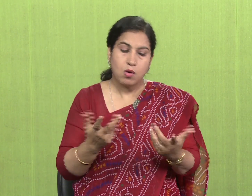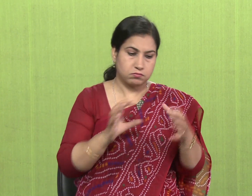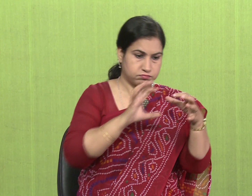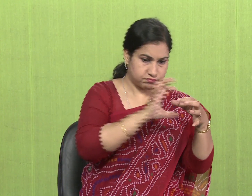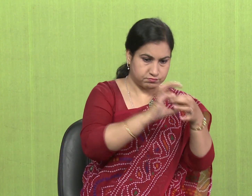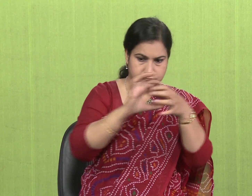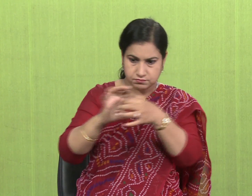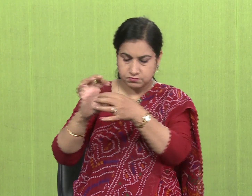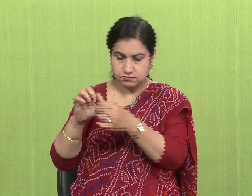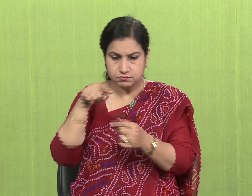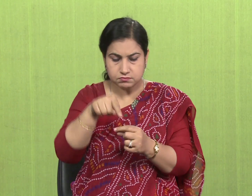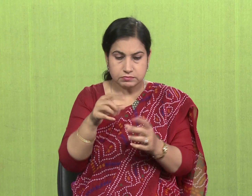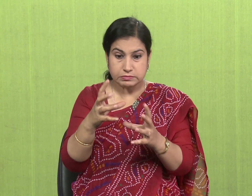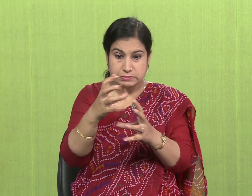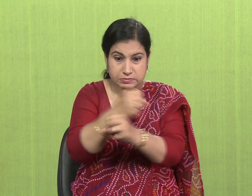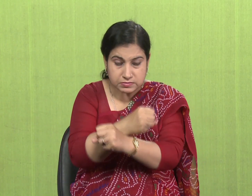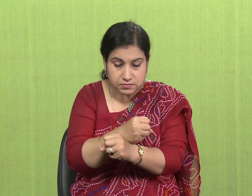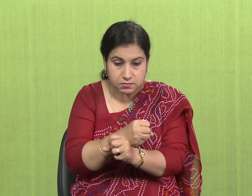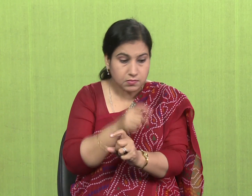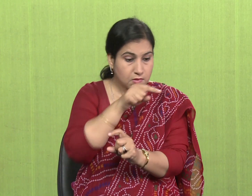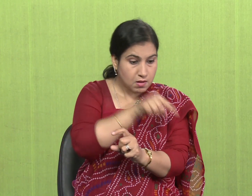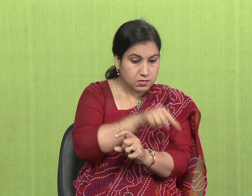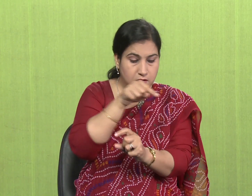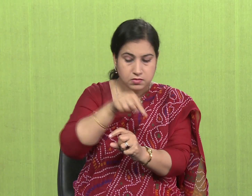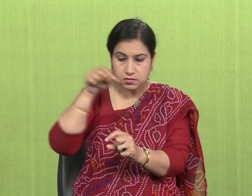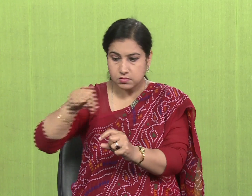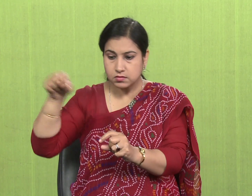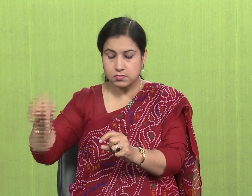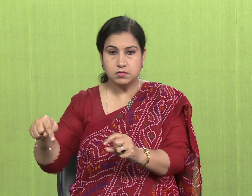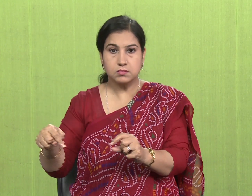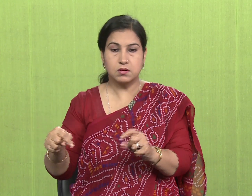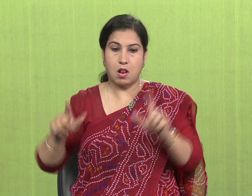it would have multiple impacts on other components of biodiversity.